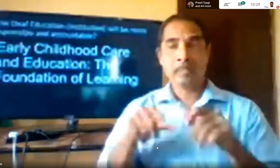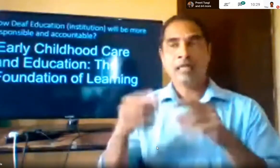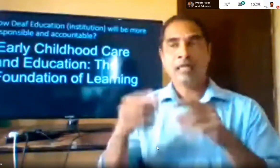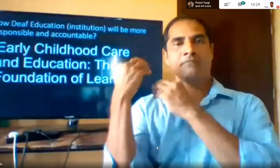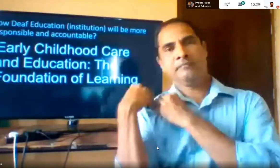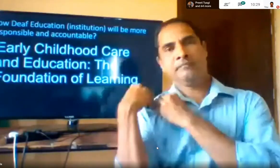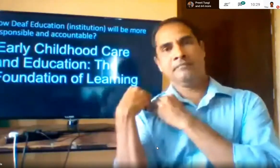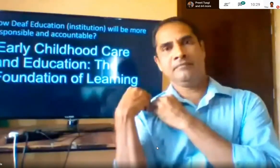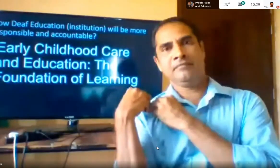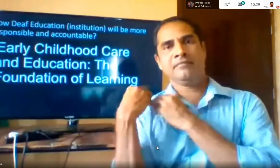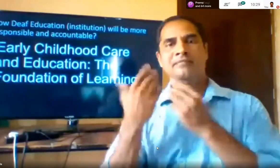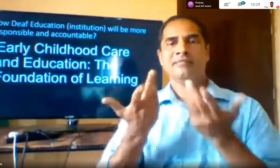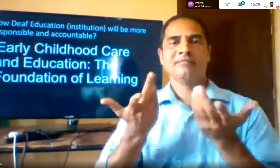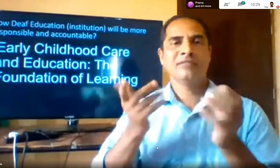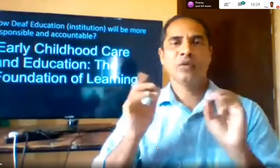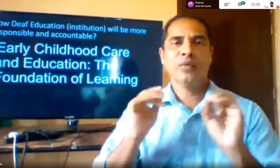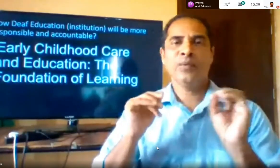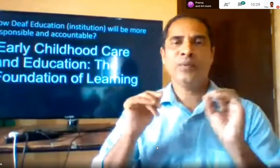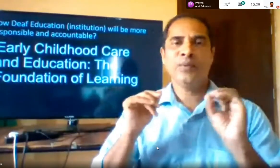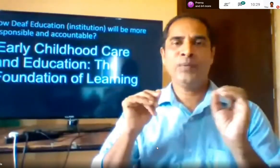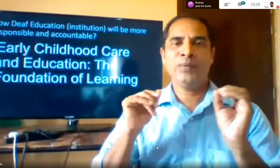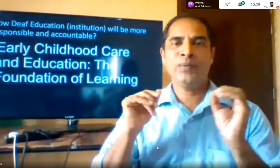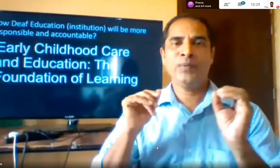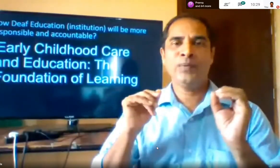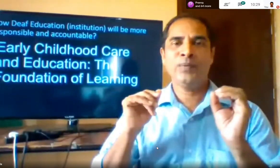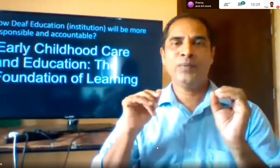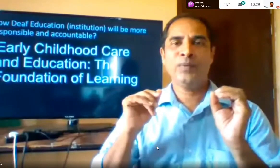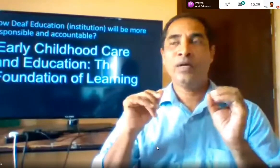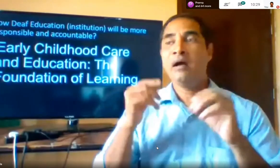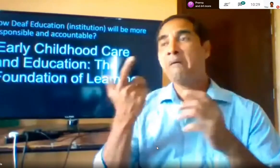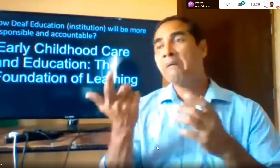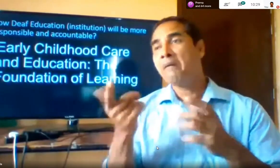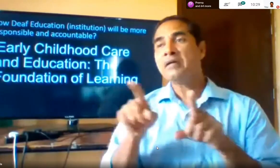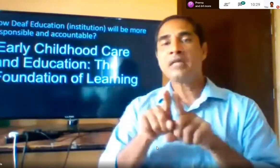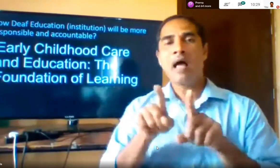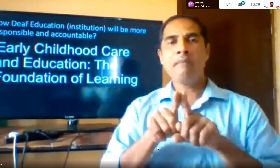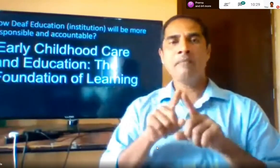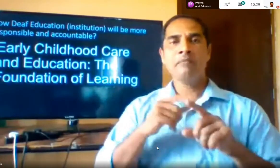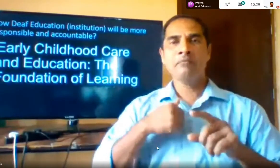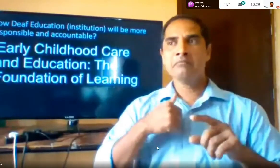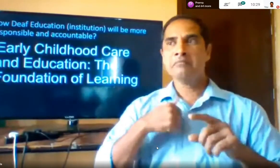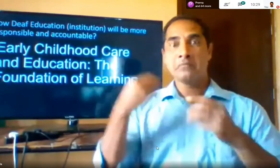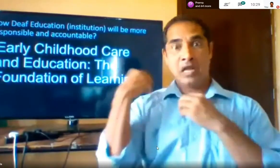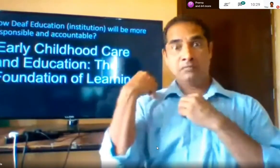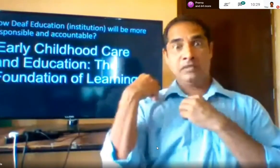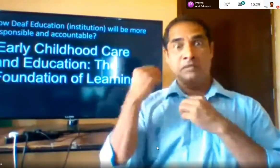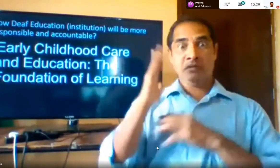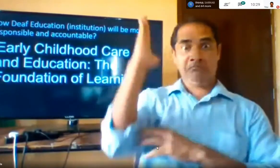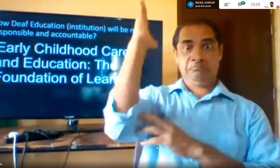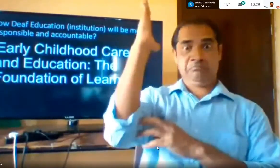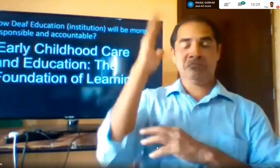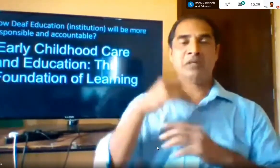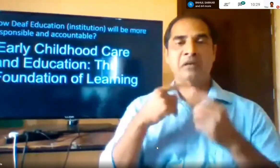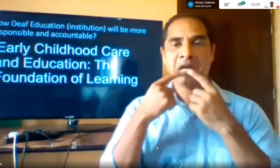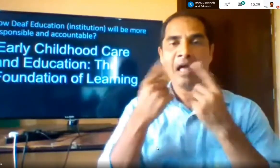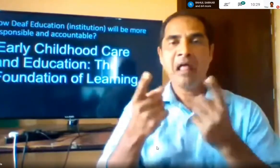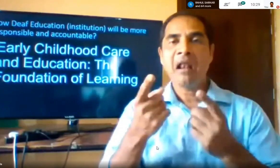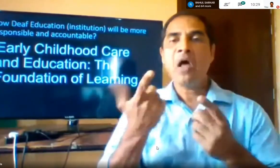So who is responsible for that? There is no one responsible for this. Who is handling this?